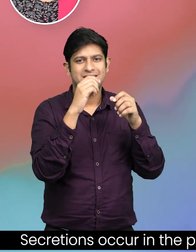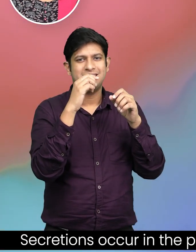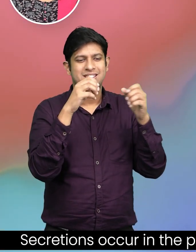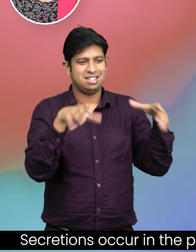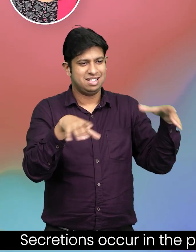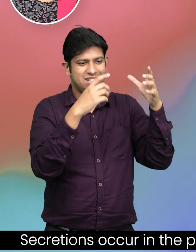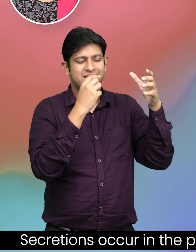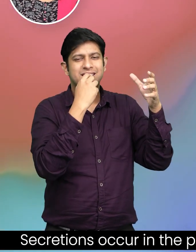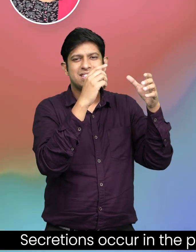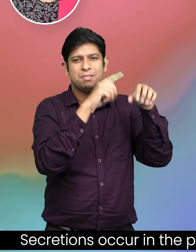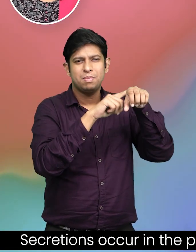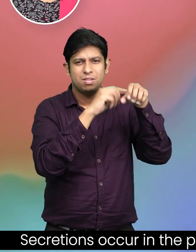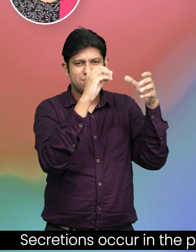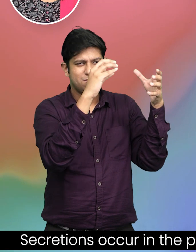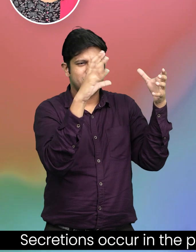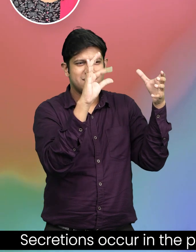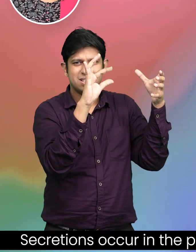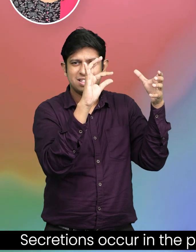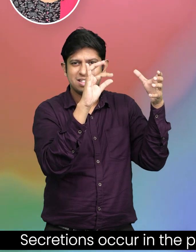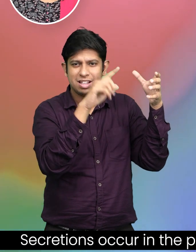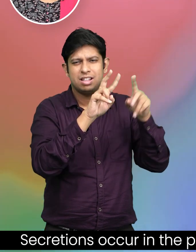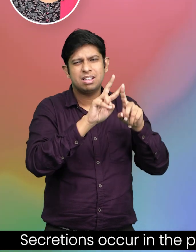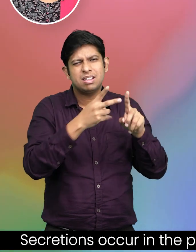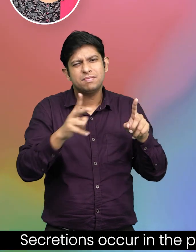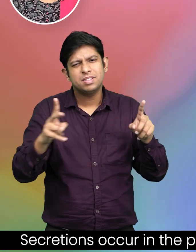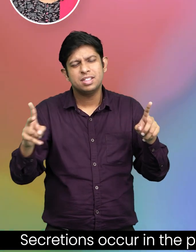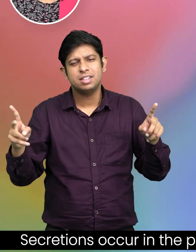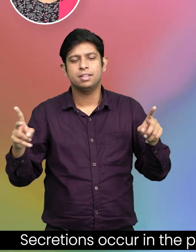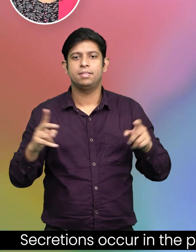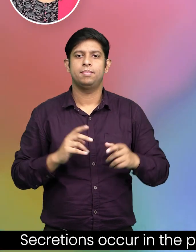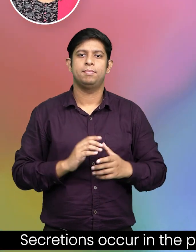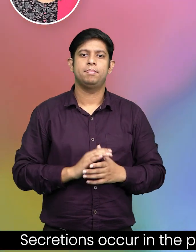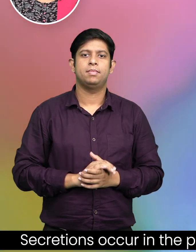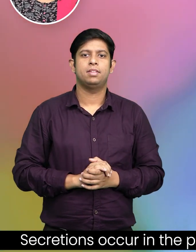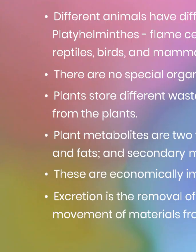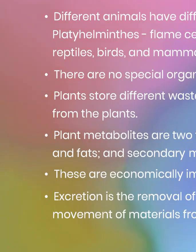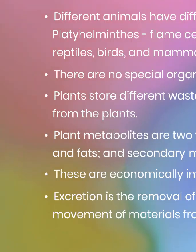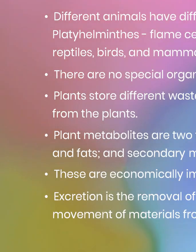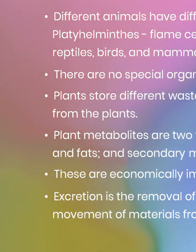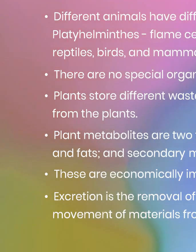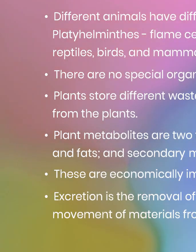resins, gums, etc.